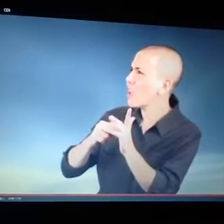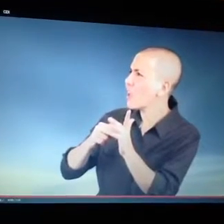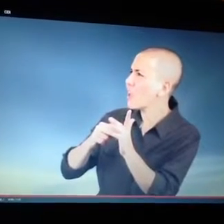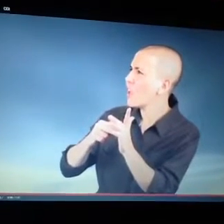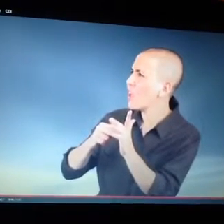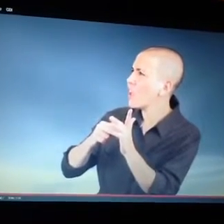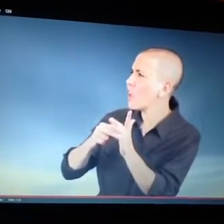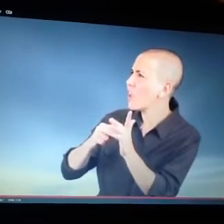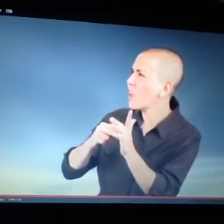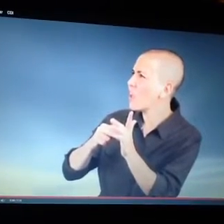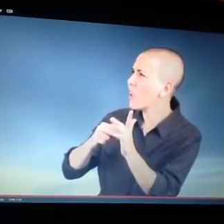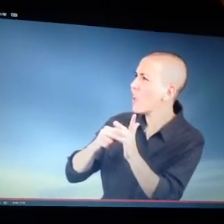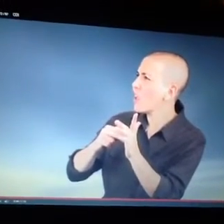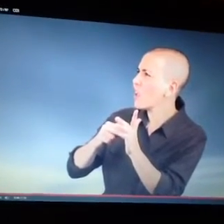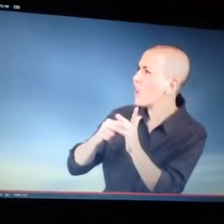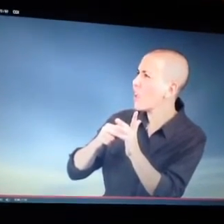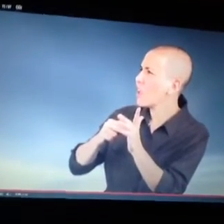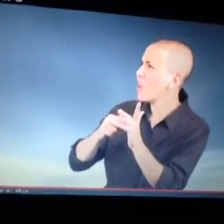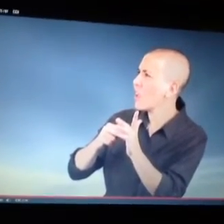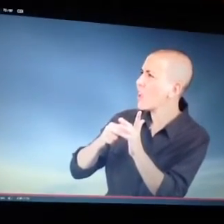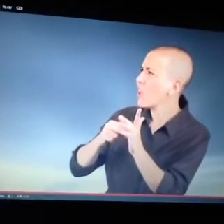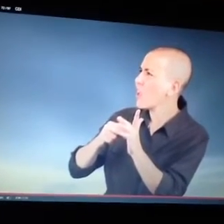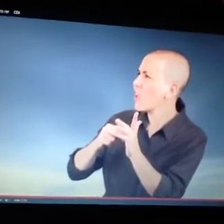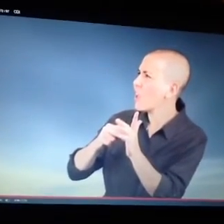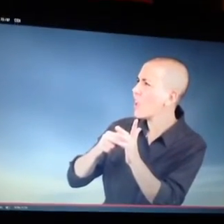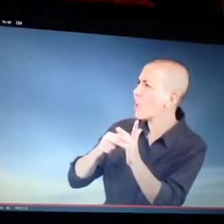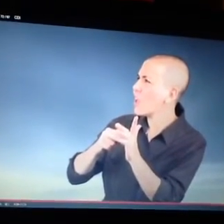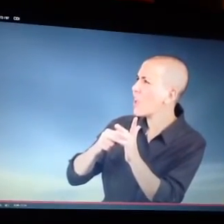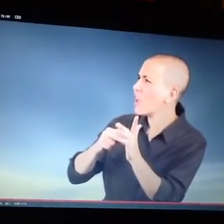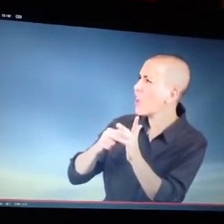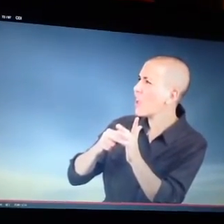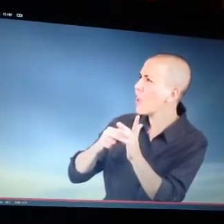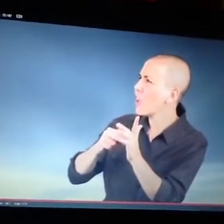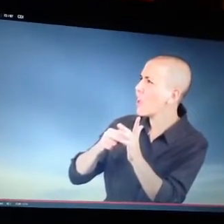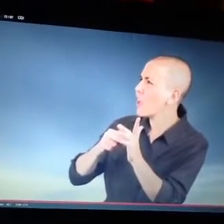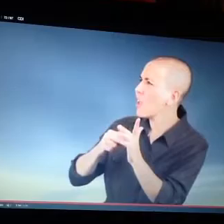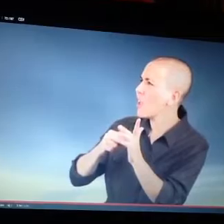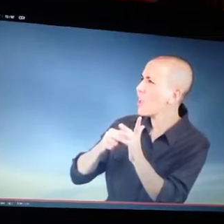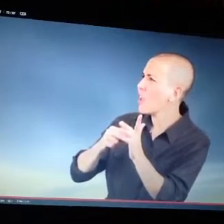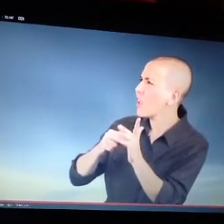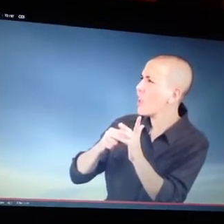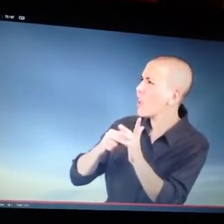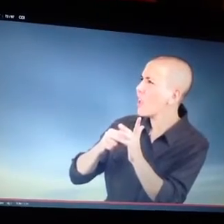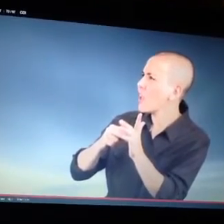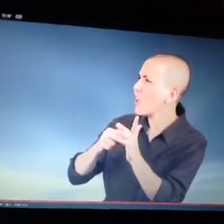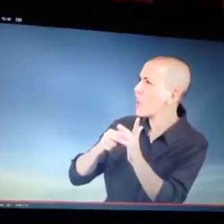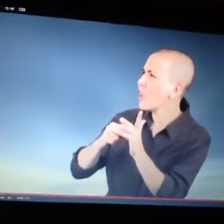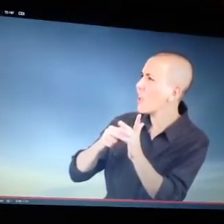It's really a rich experience. And the deaf interpreter may ask, what does that sentence mean?